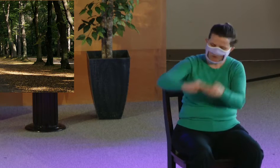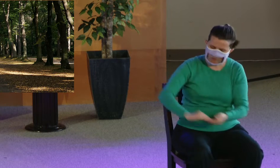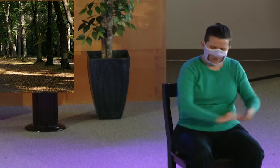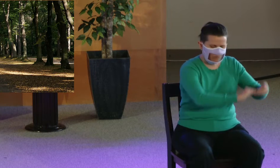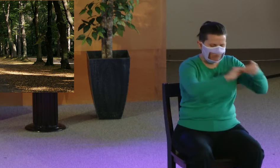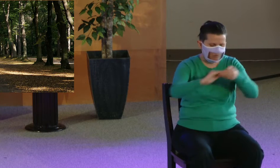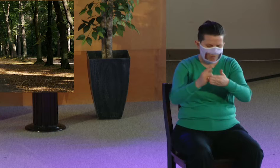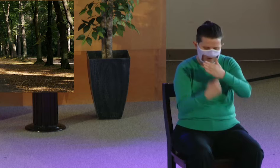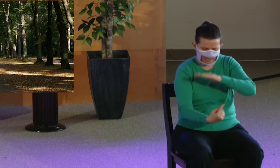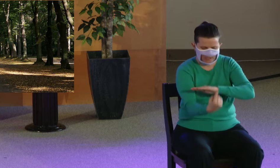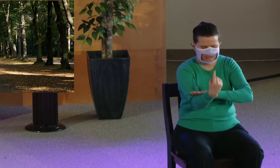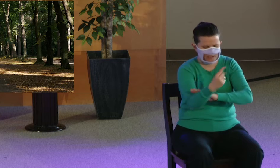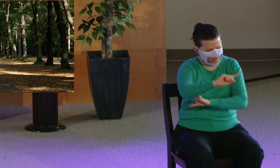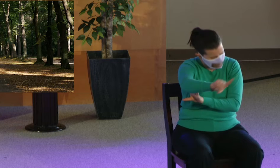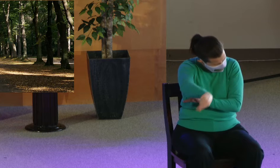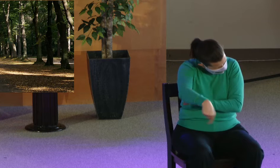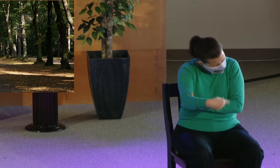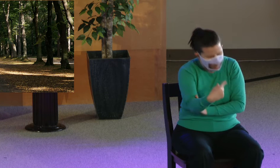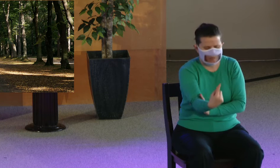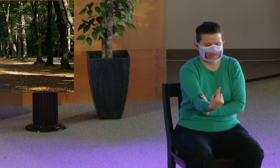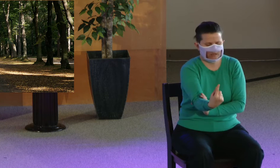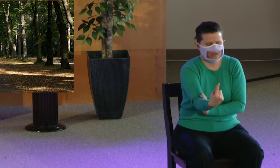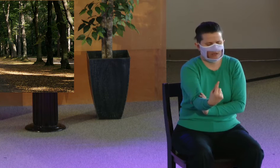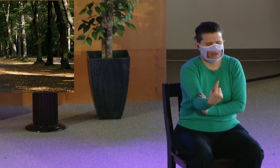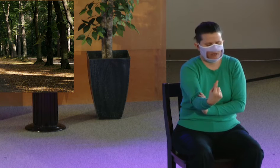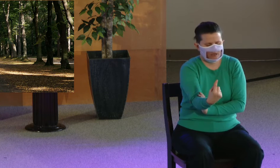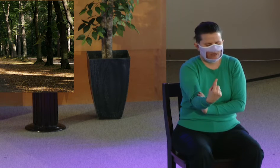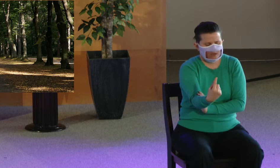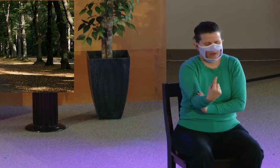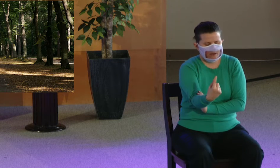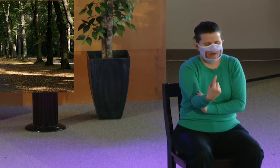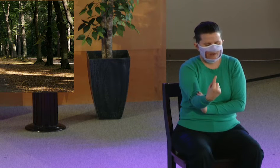abide here. Oneness. We are